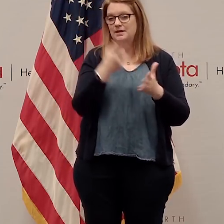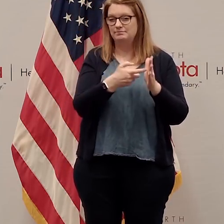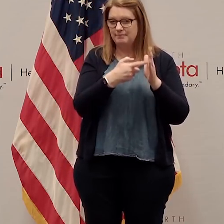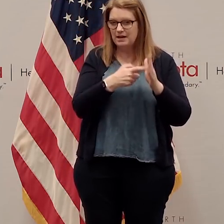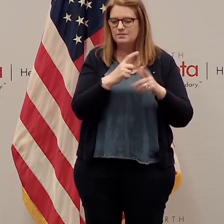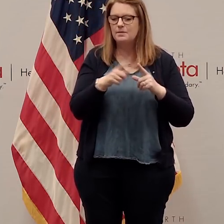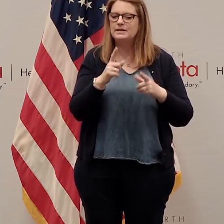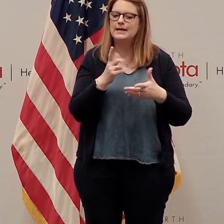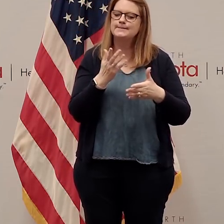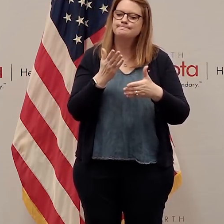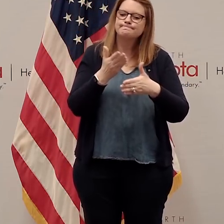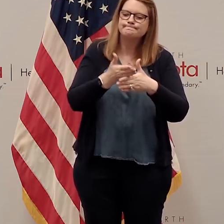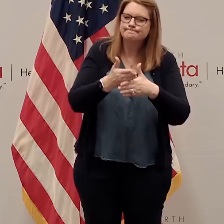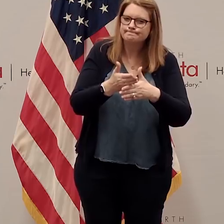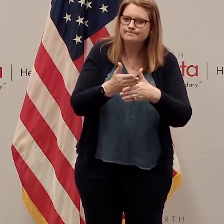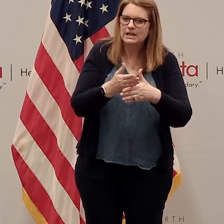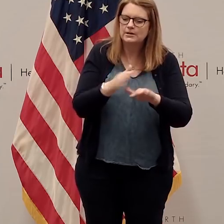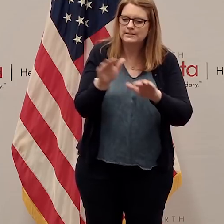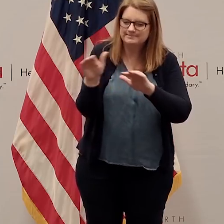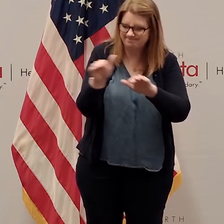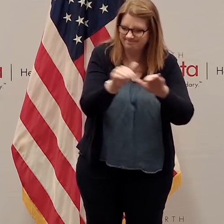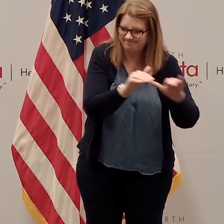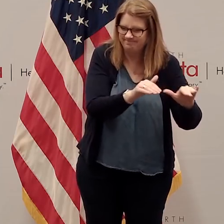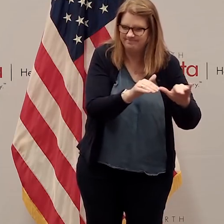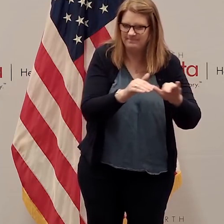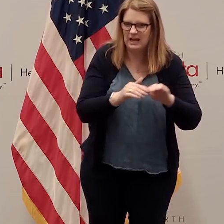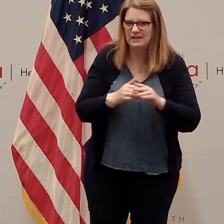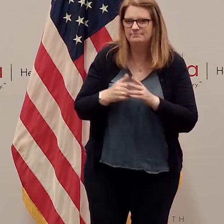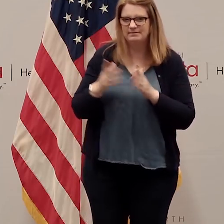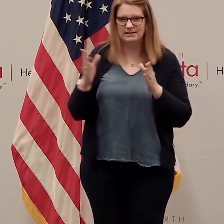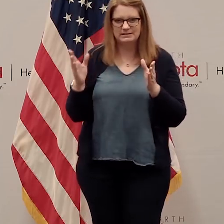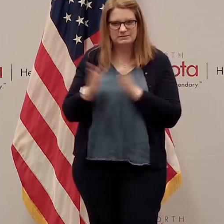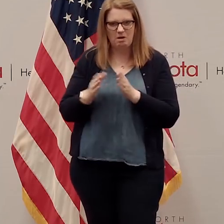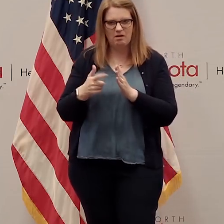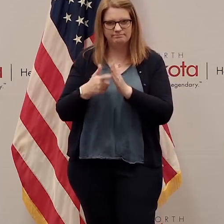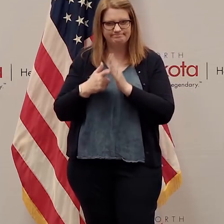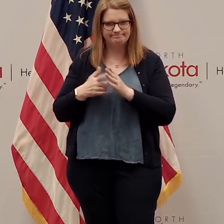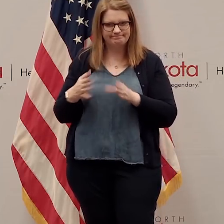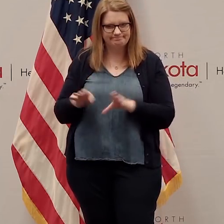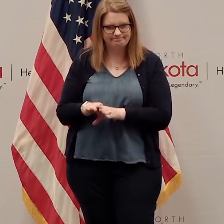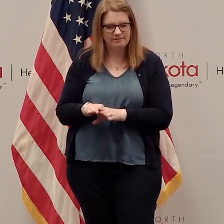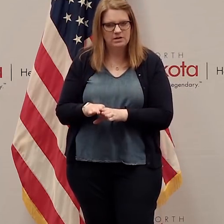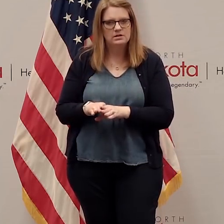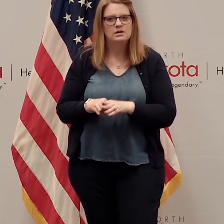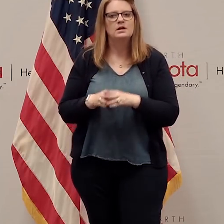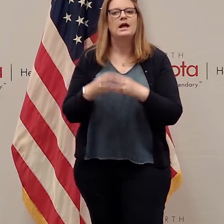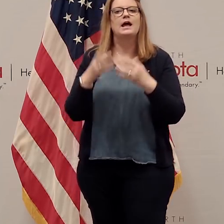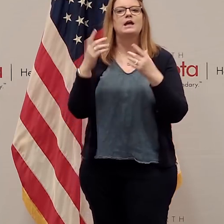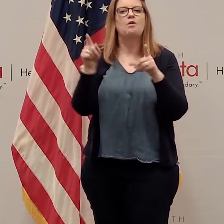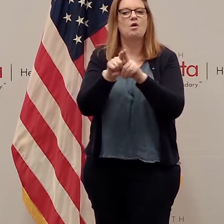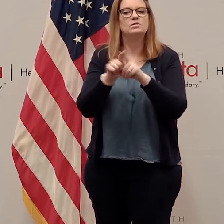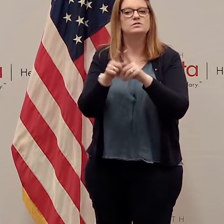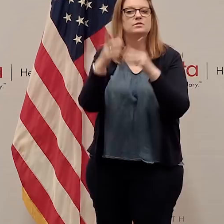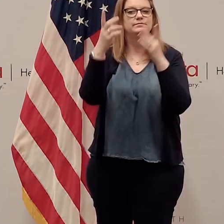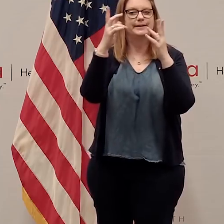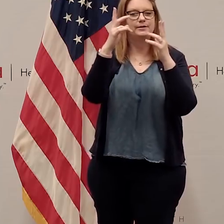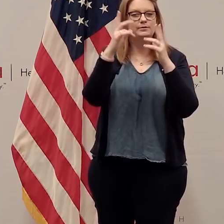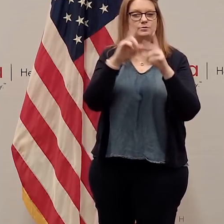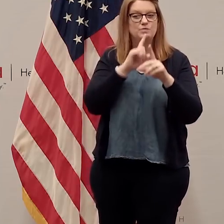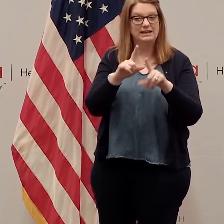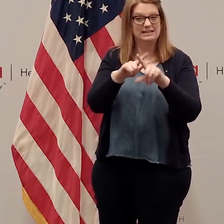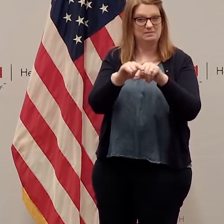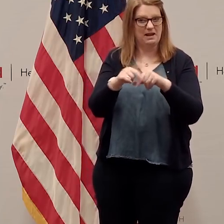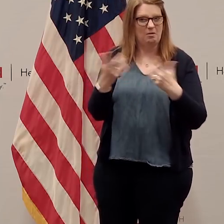in North Dakota. We've seen that in the results, the numbers. So again, great job, North Dakota. Now we're counting even more as